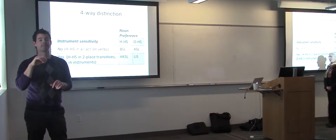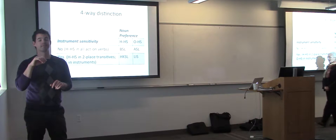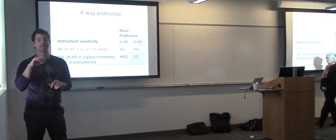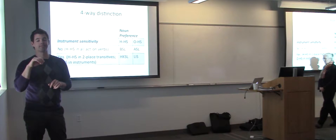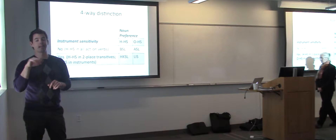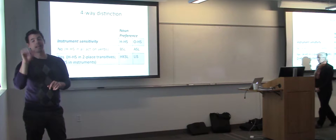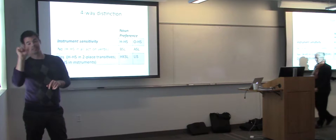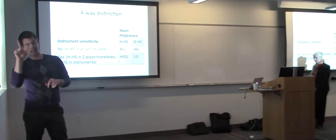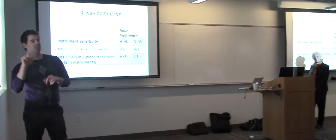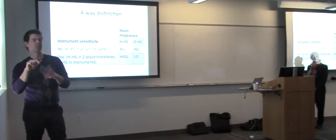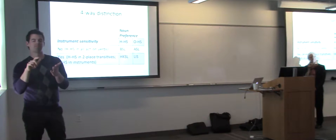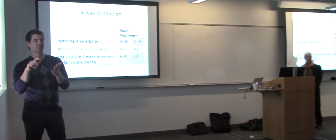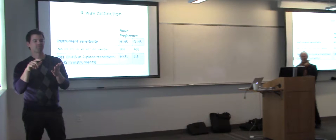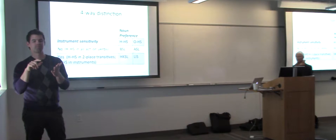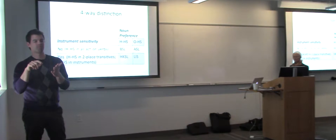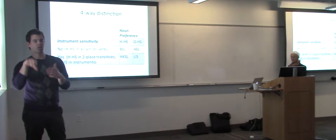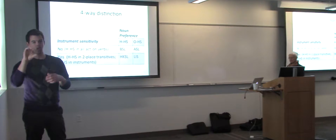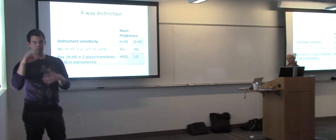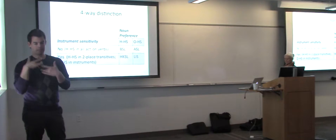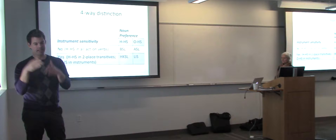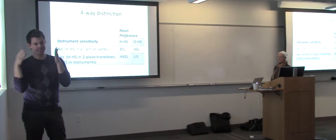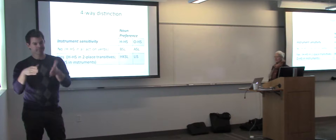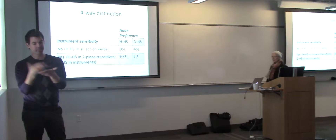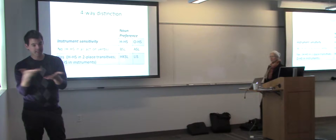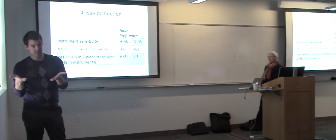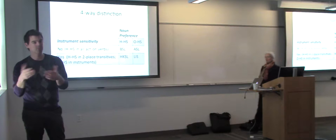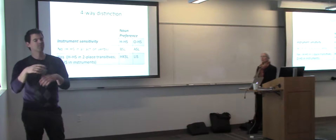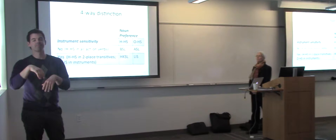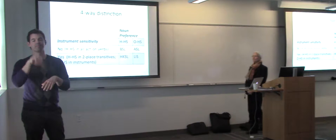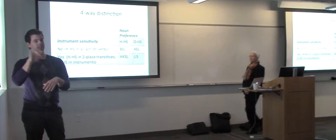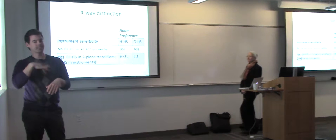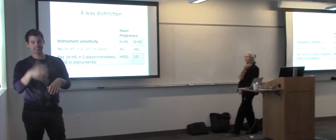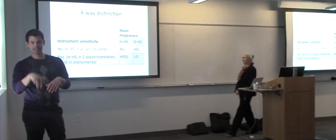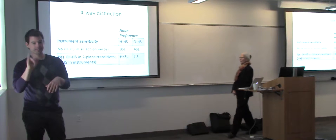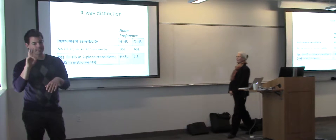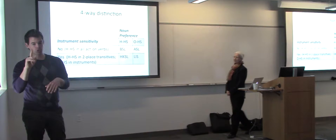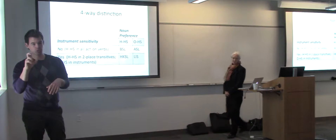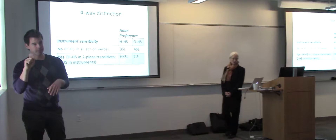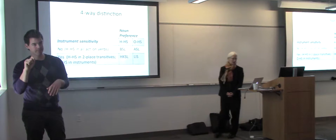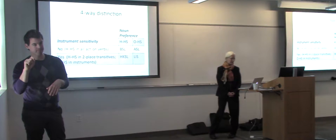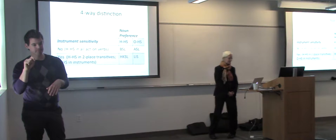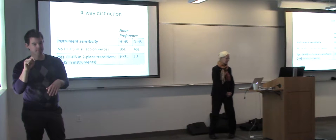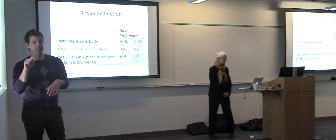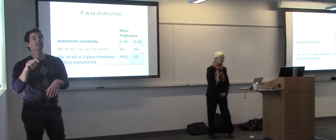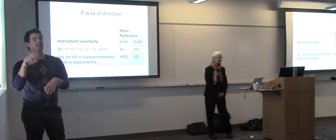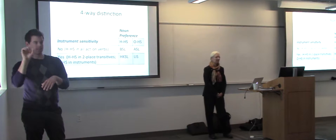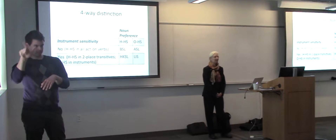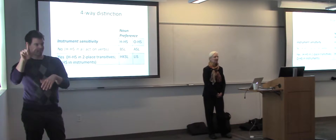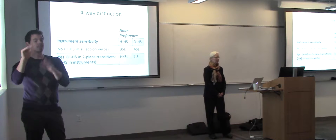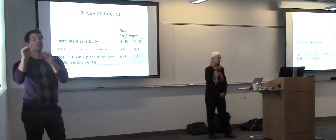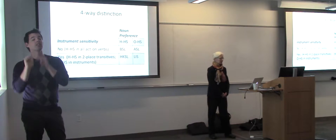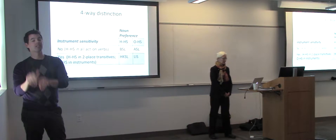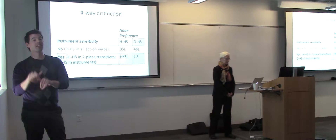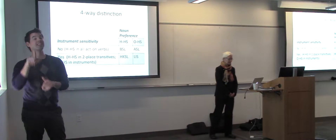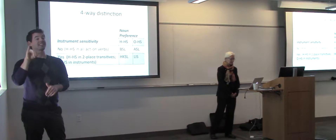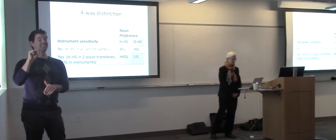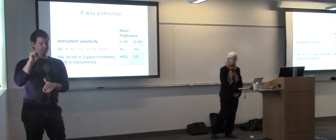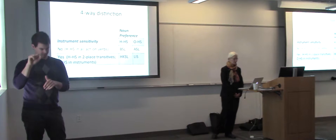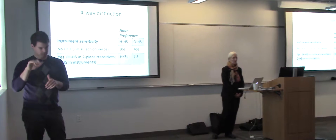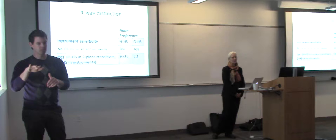ASL, and we have one that is, and that's LEAS. So right now, I'm basically